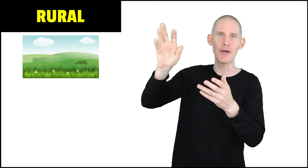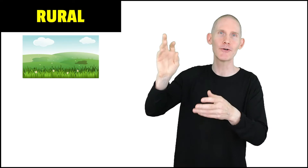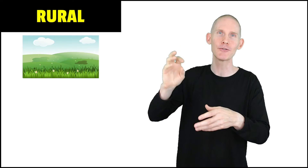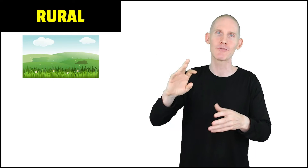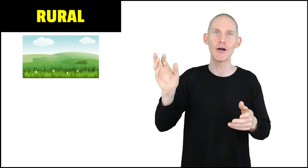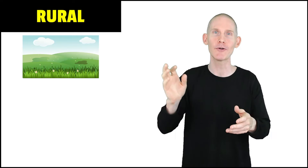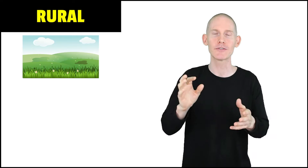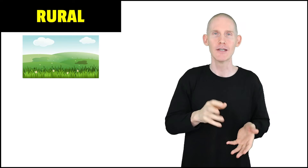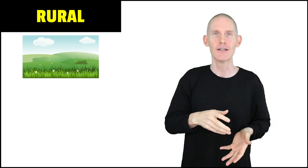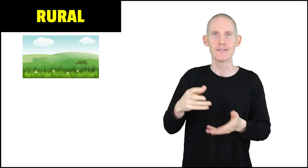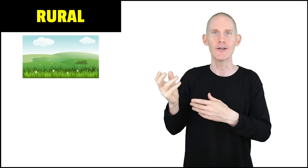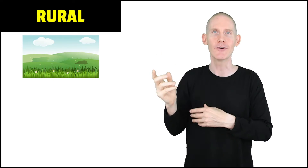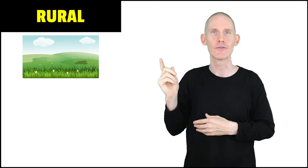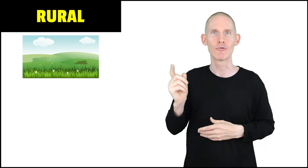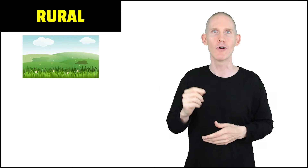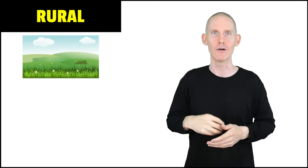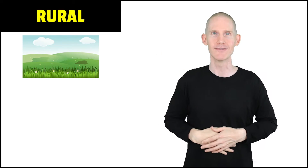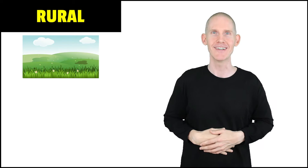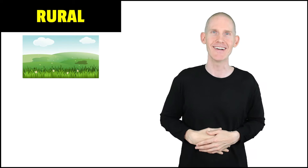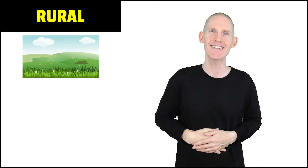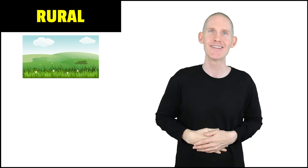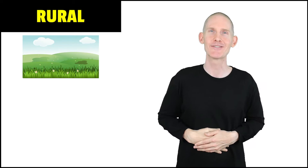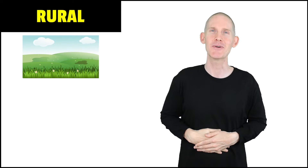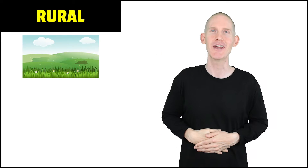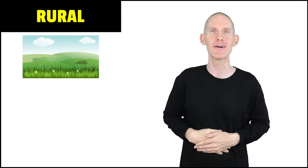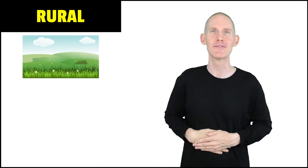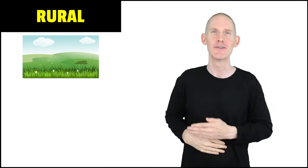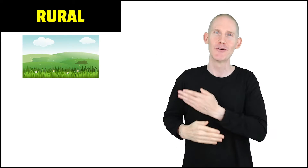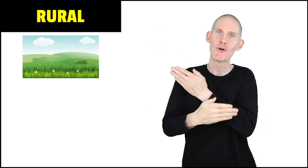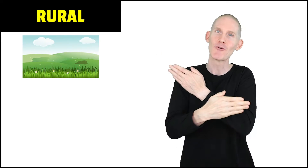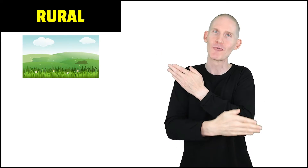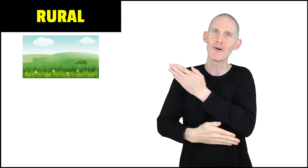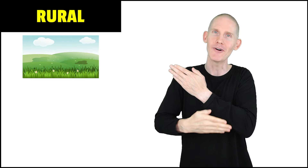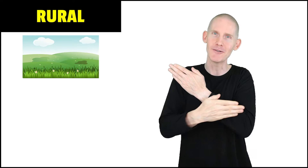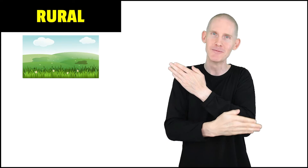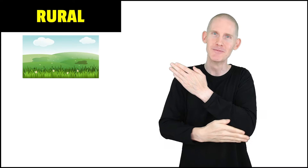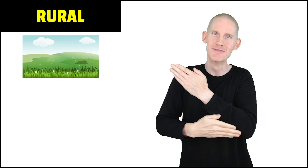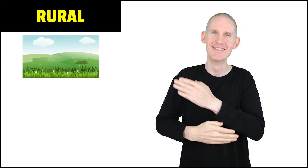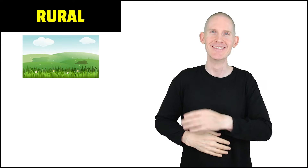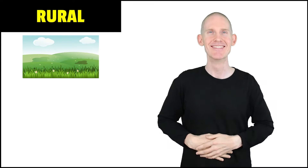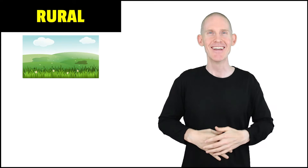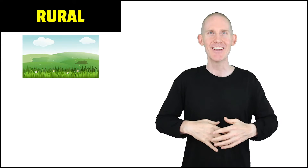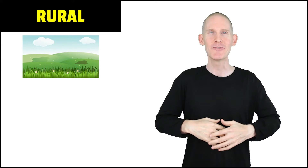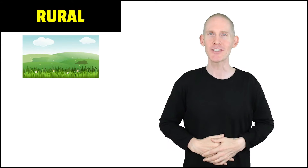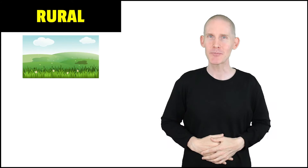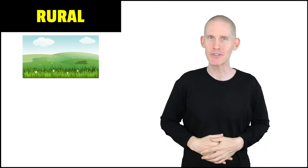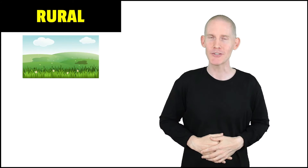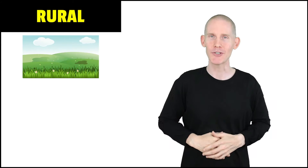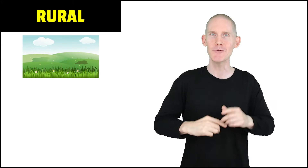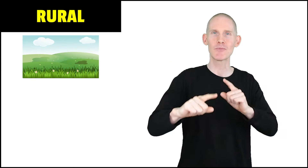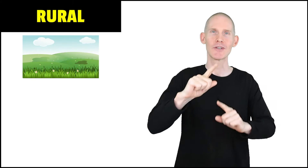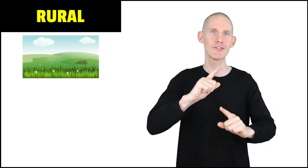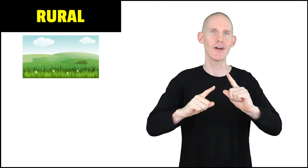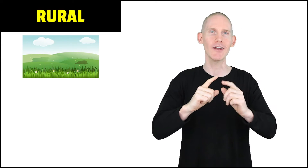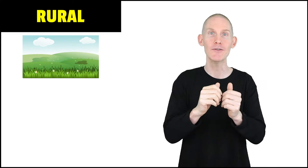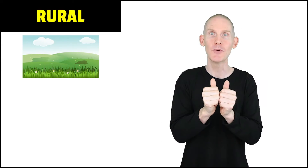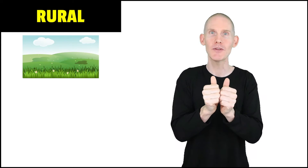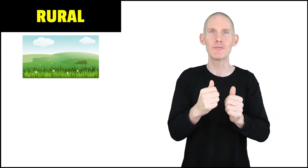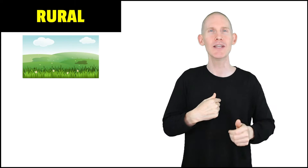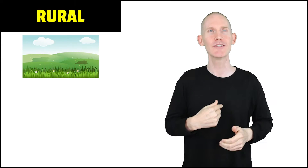meadows, flowers, rural. So we have rural. Rest position, sign with me. Let's do